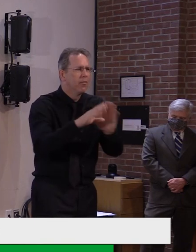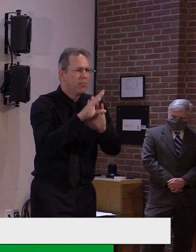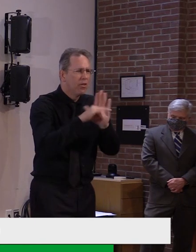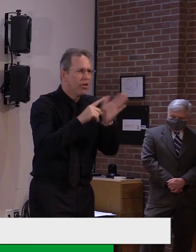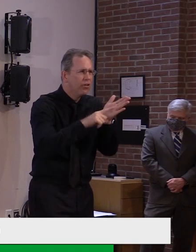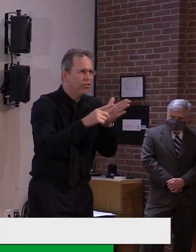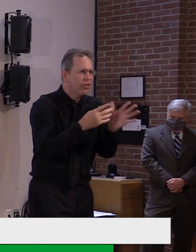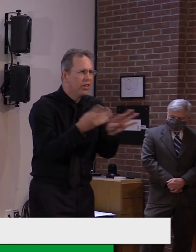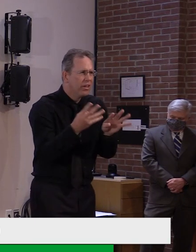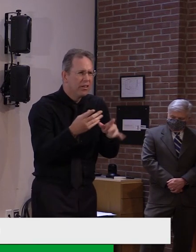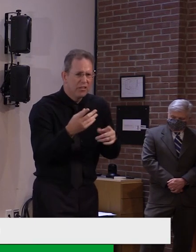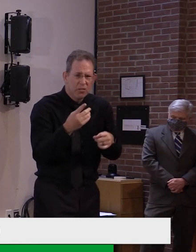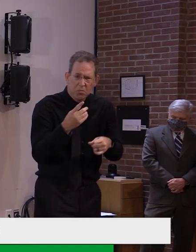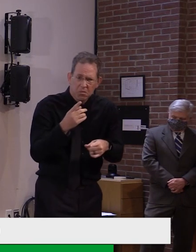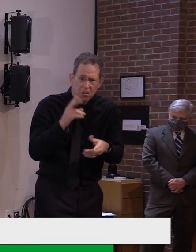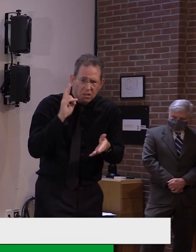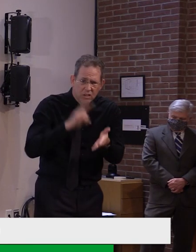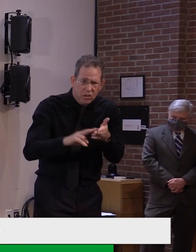can talk about it a little bit further.